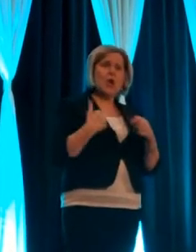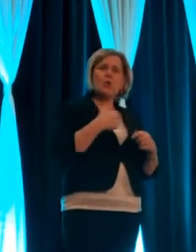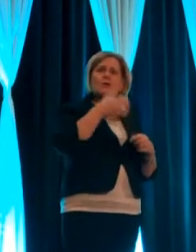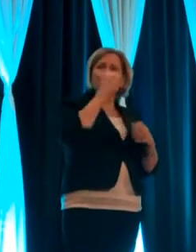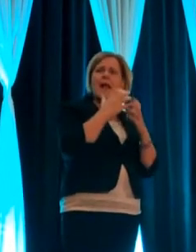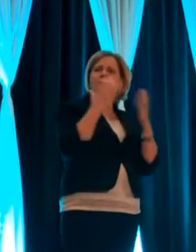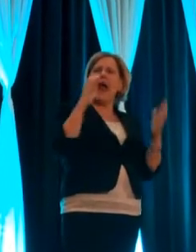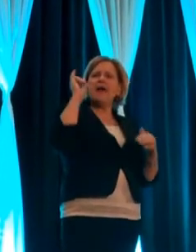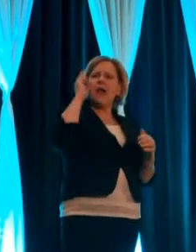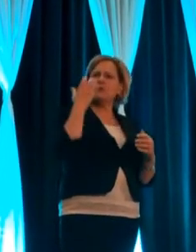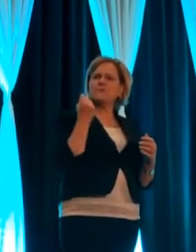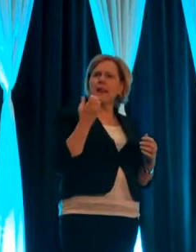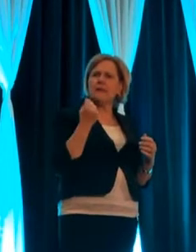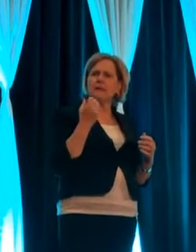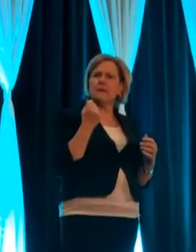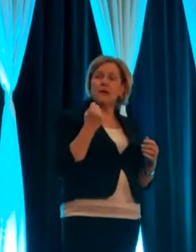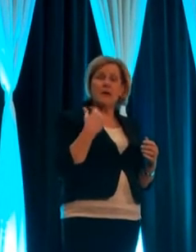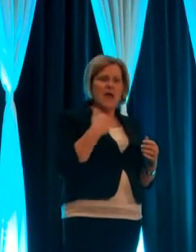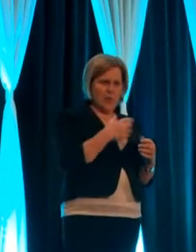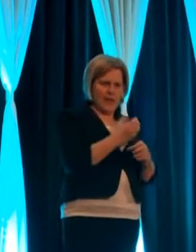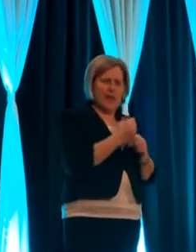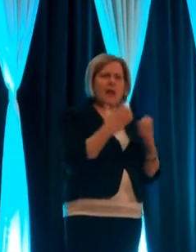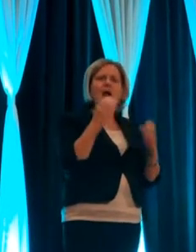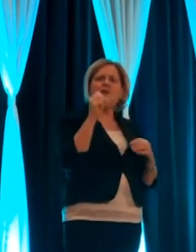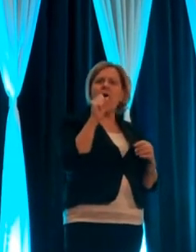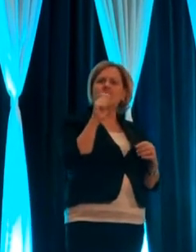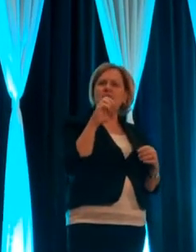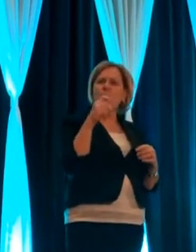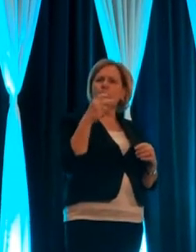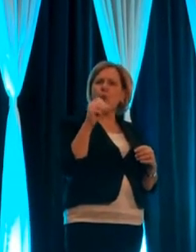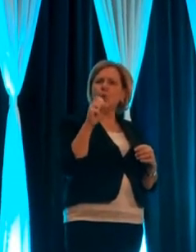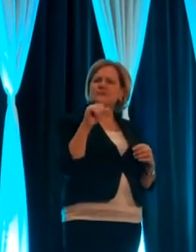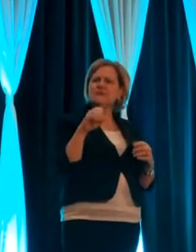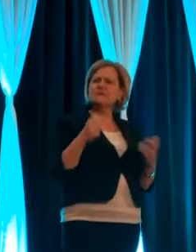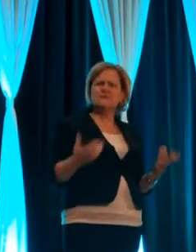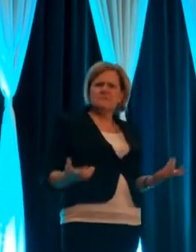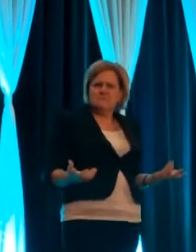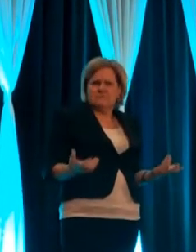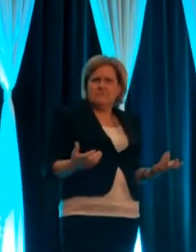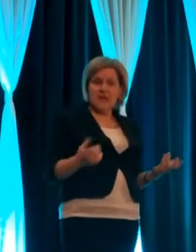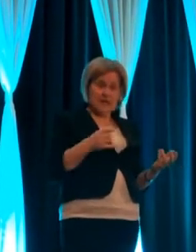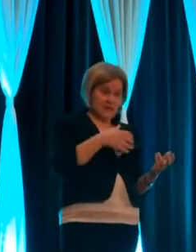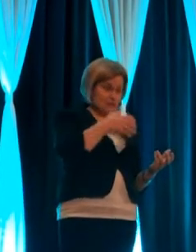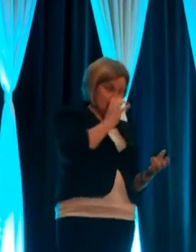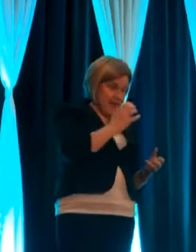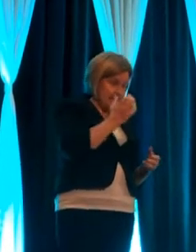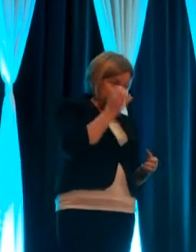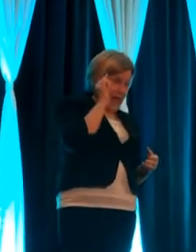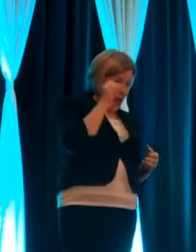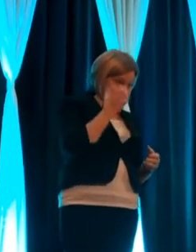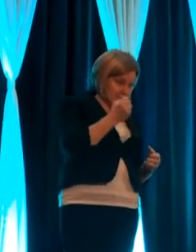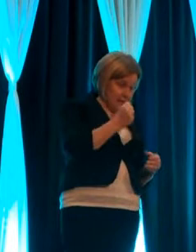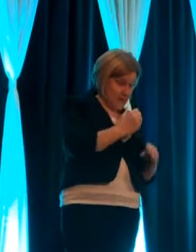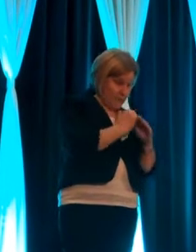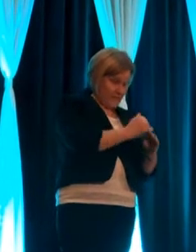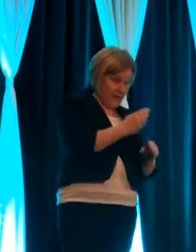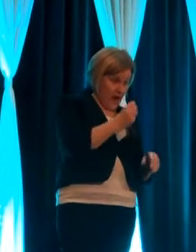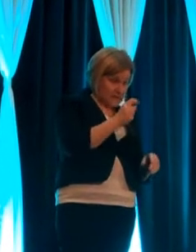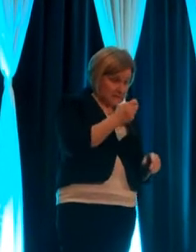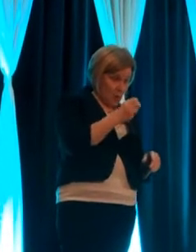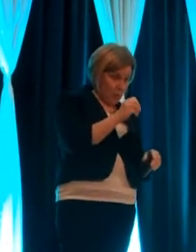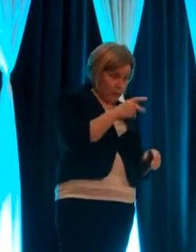drink a lot of cow's milk and we get a lot of osteoporosis. So if drinking cow's milk prevented